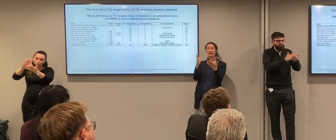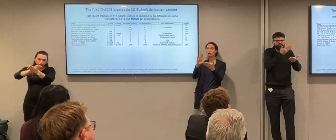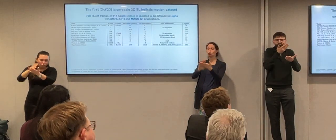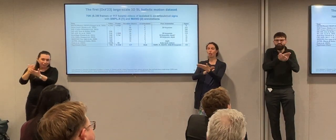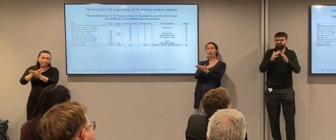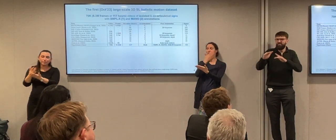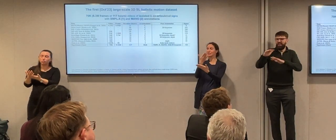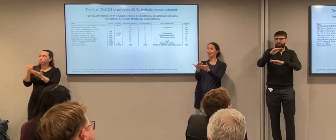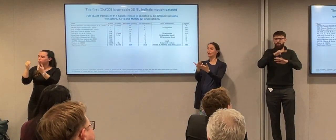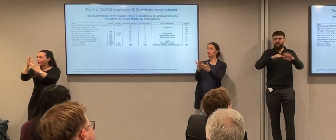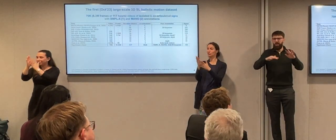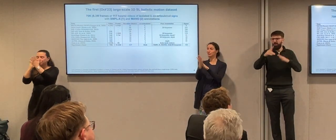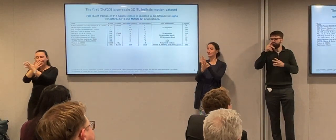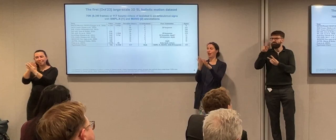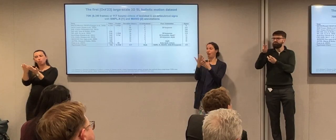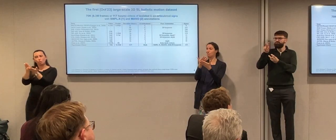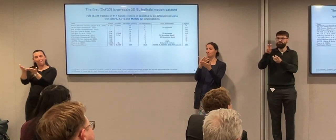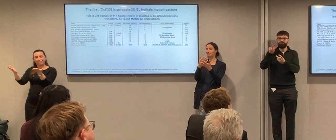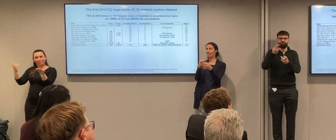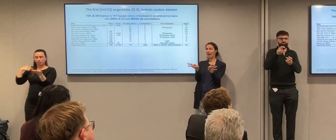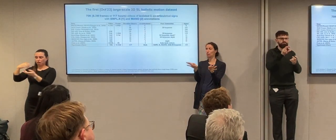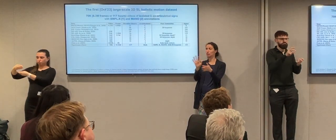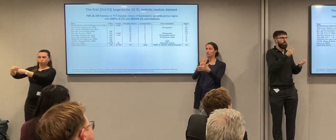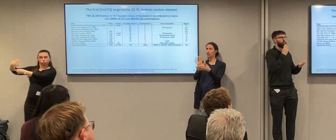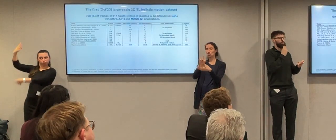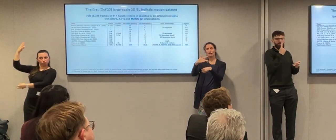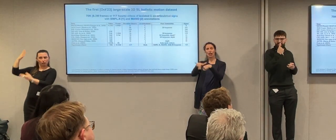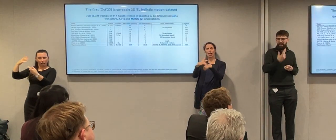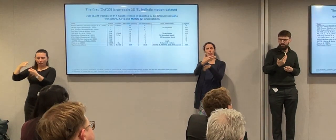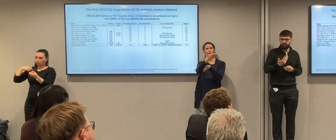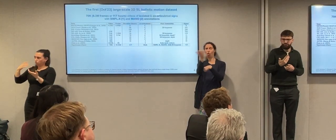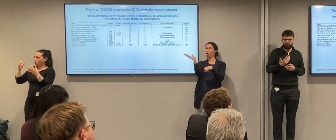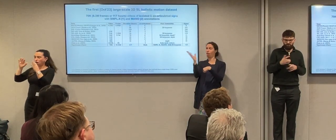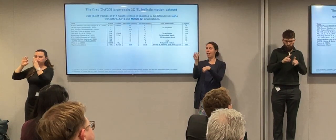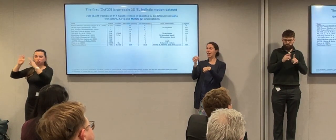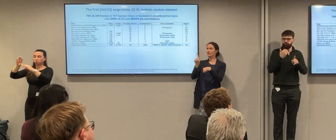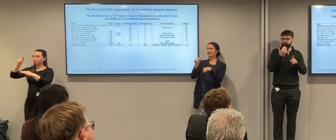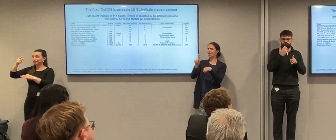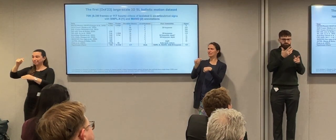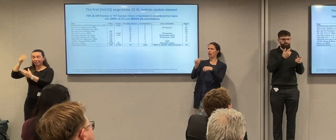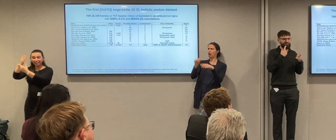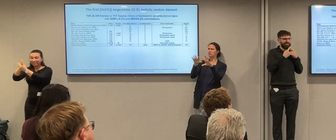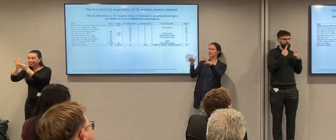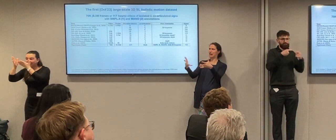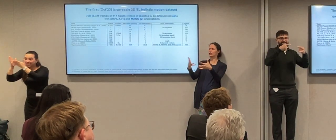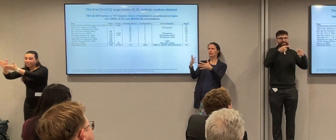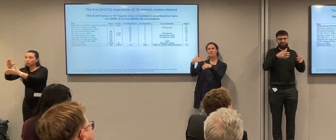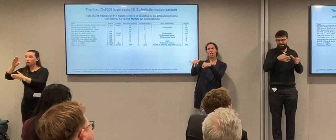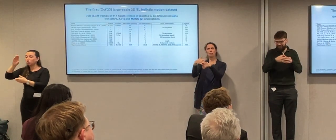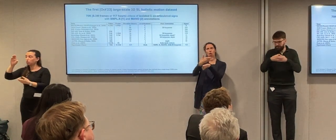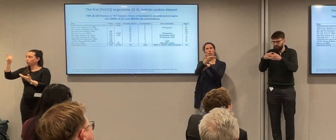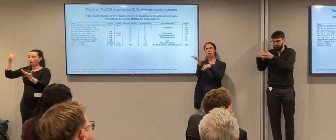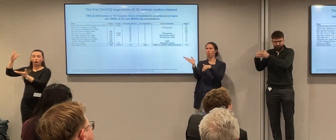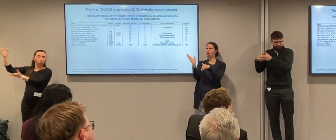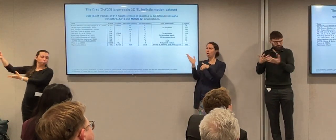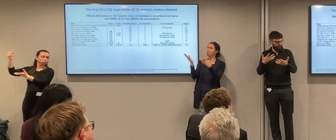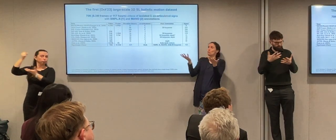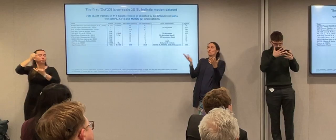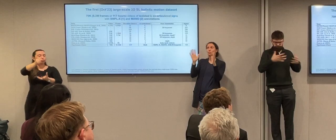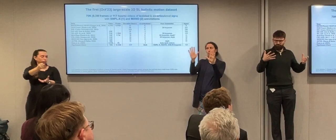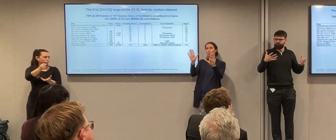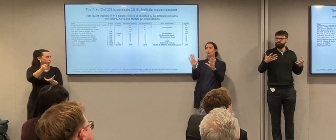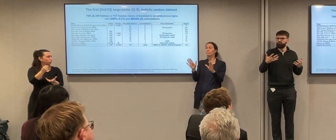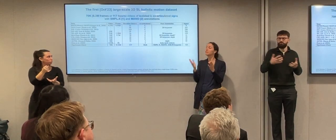translations, sign language videos available, and datasets, right? This was remarkable, actually. But